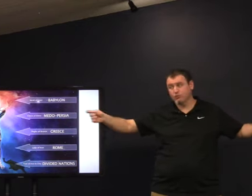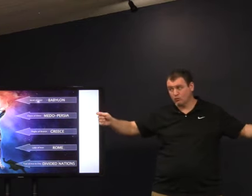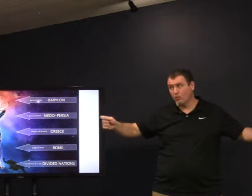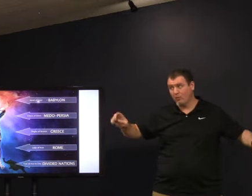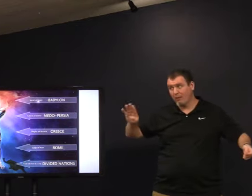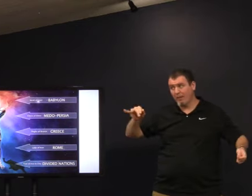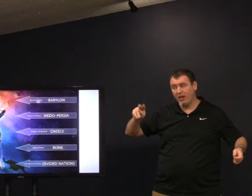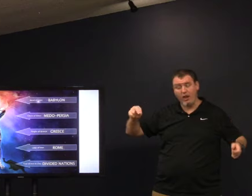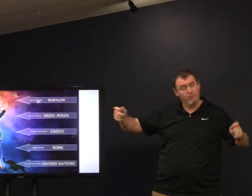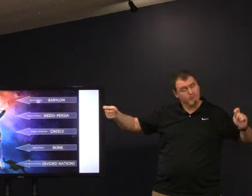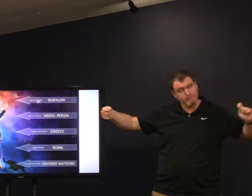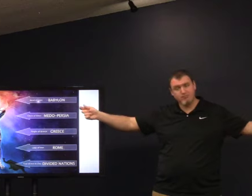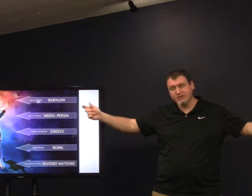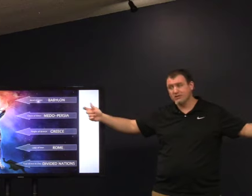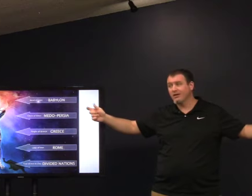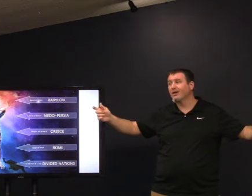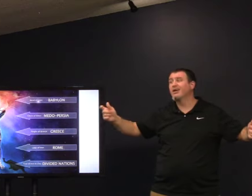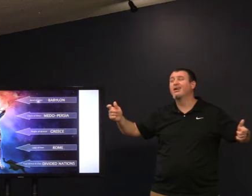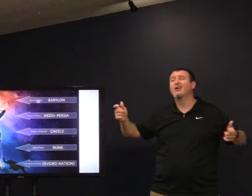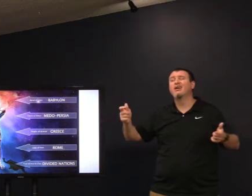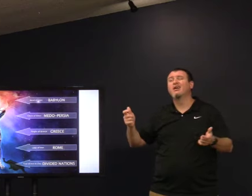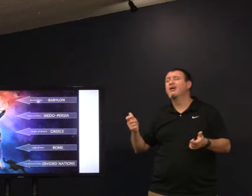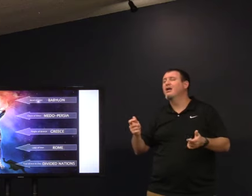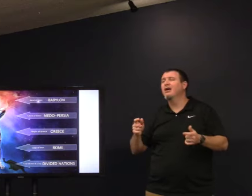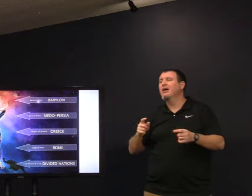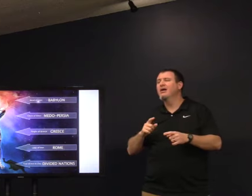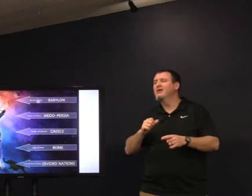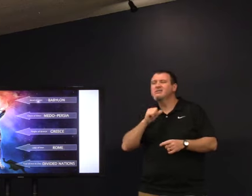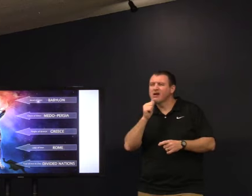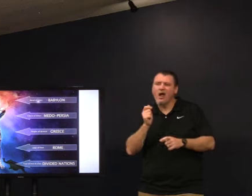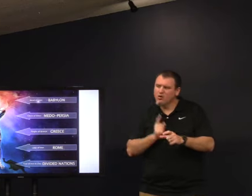And Babylon had humongous